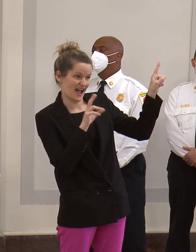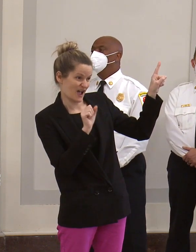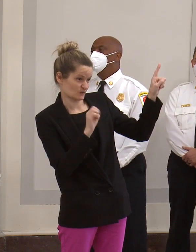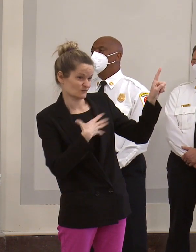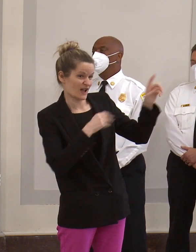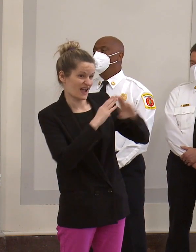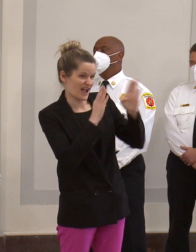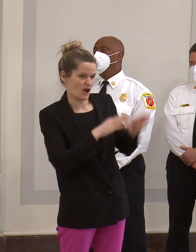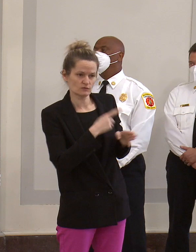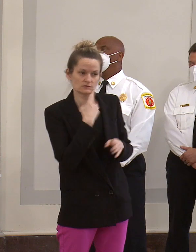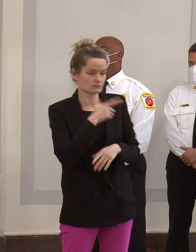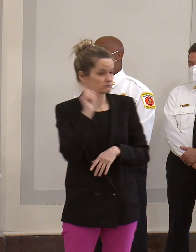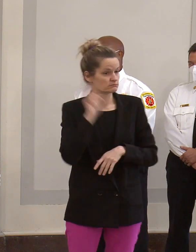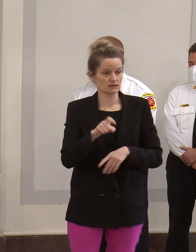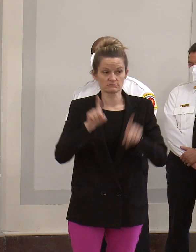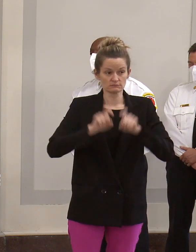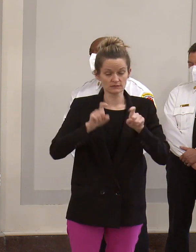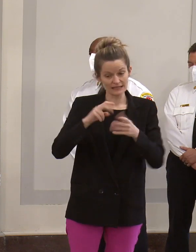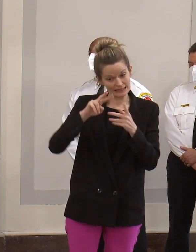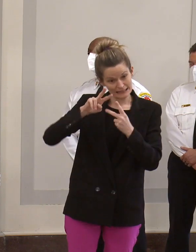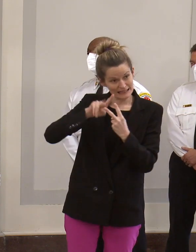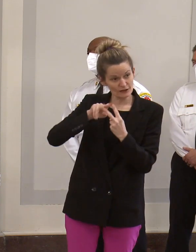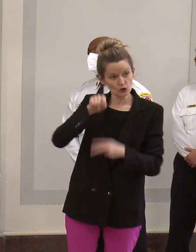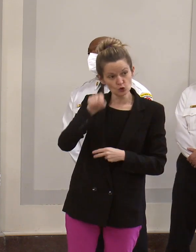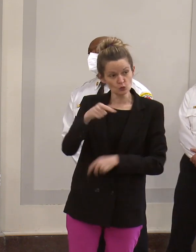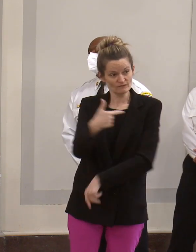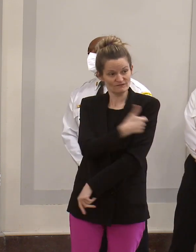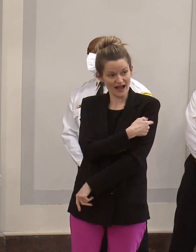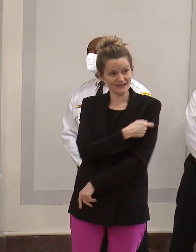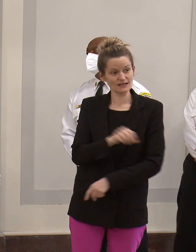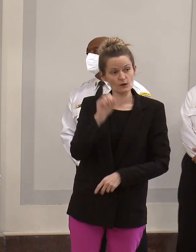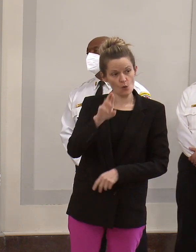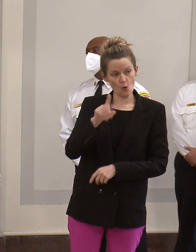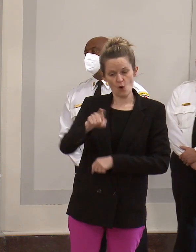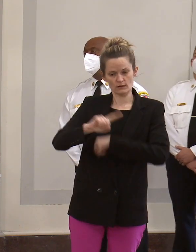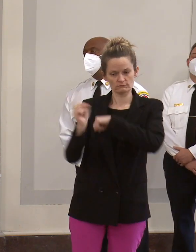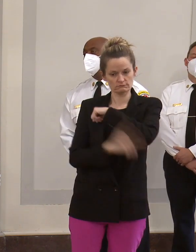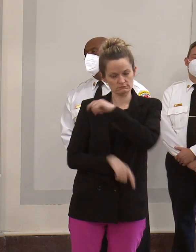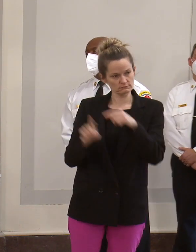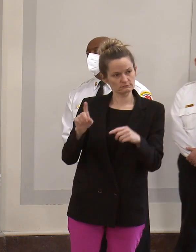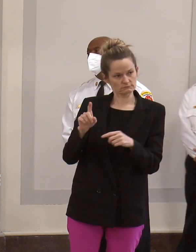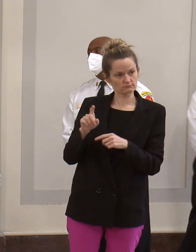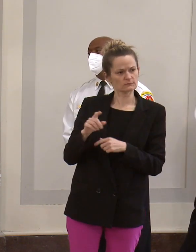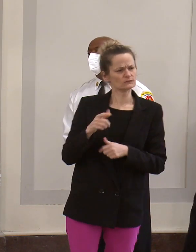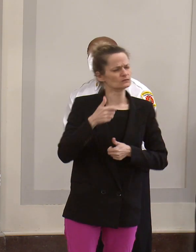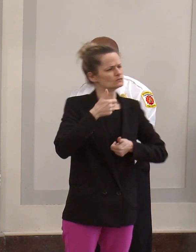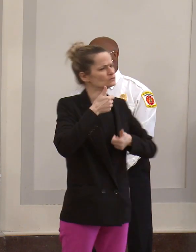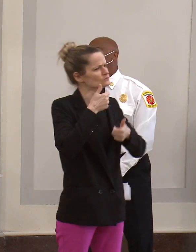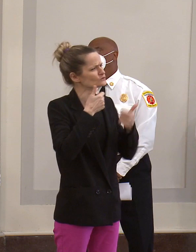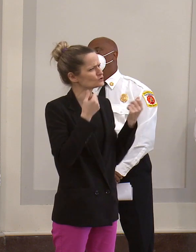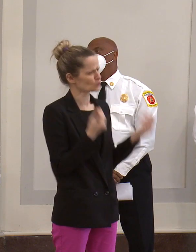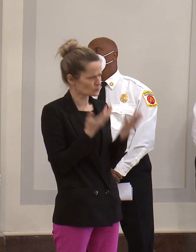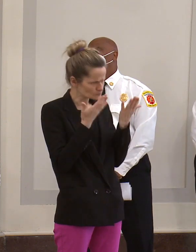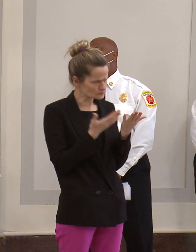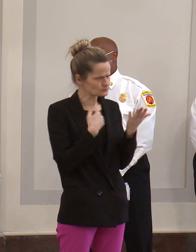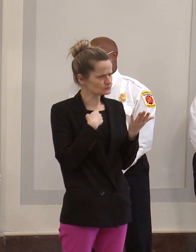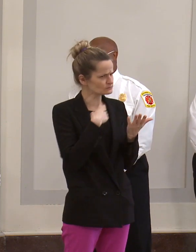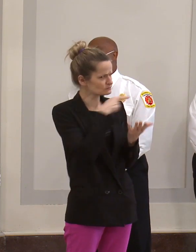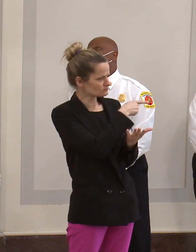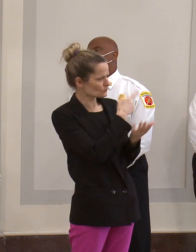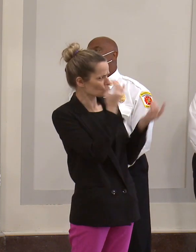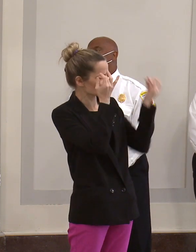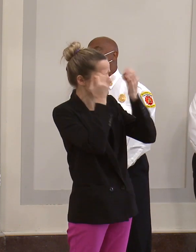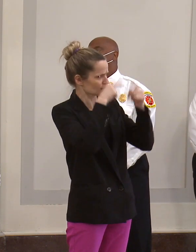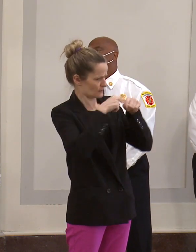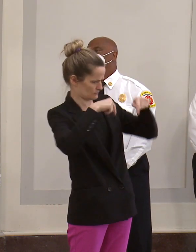get the vaccine or you get disciplined, have you rethought the fact that the city's current